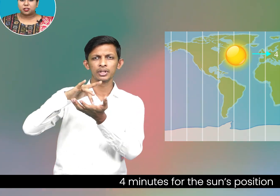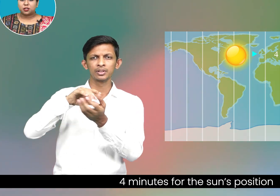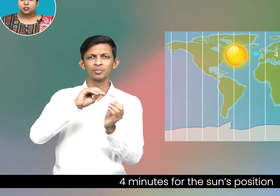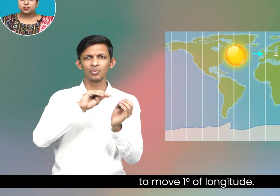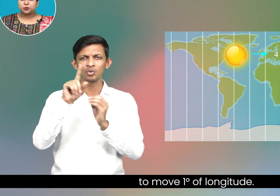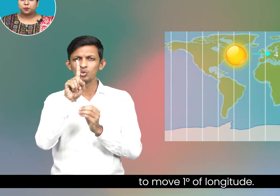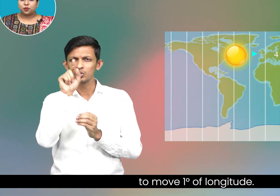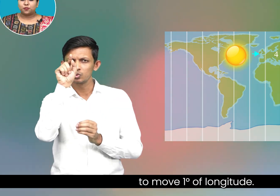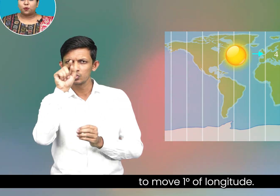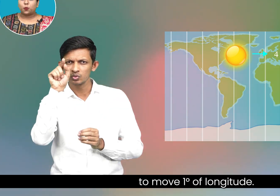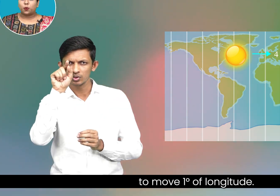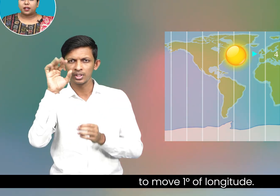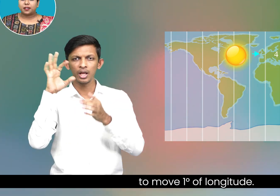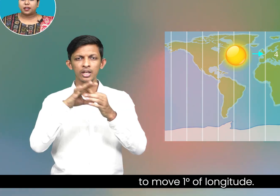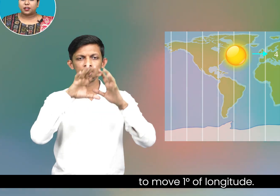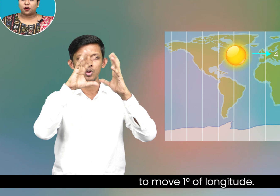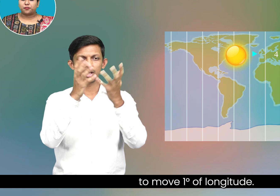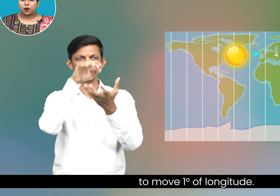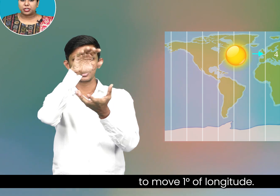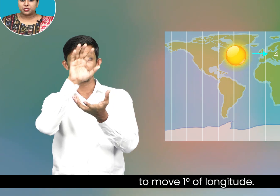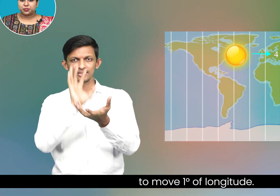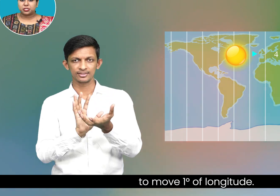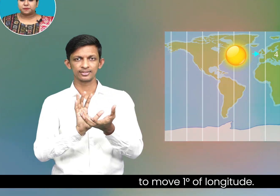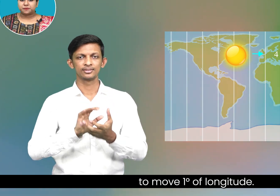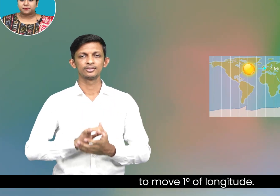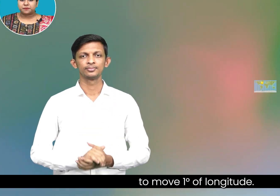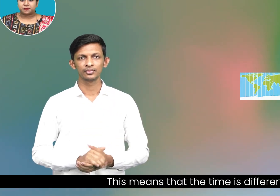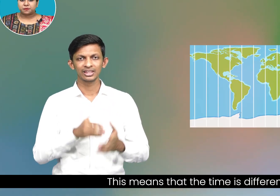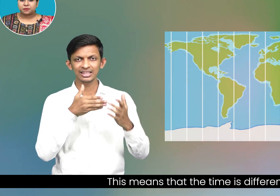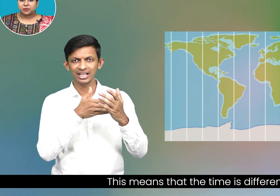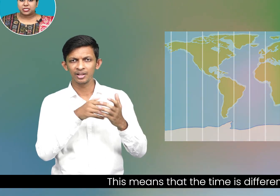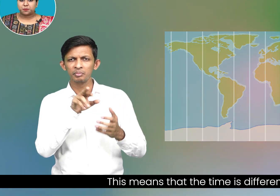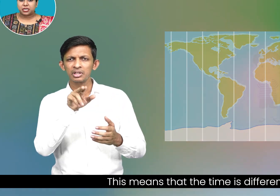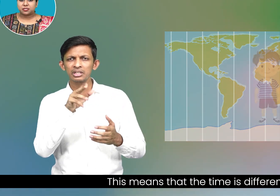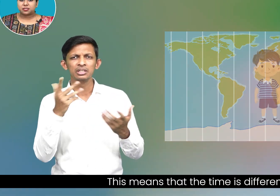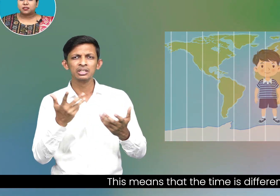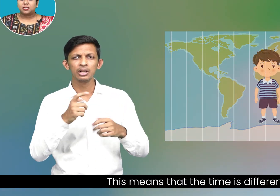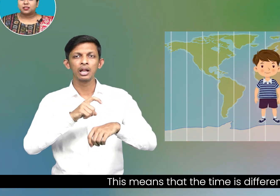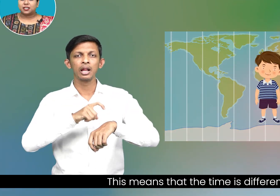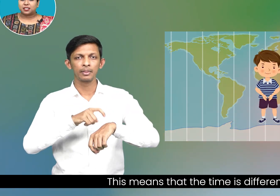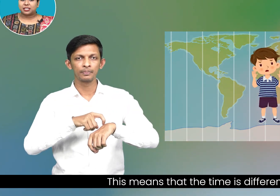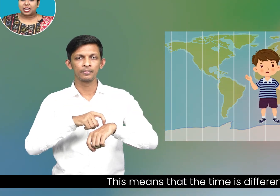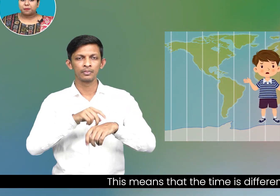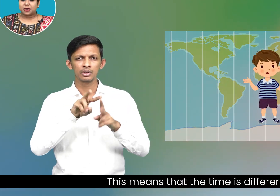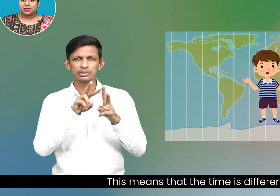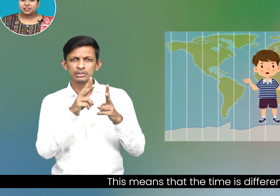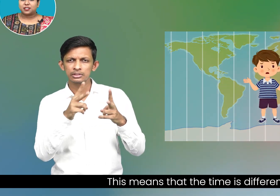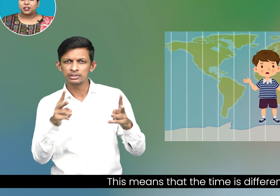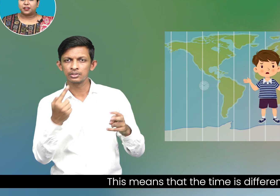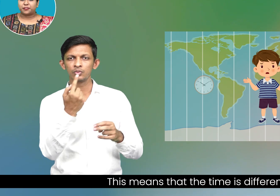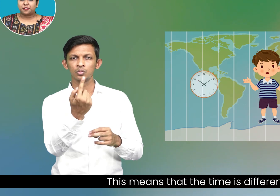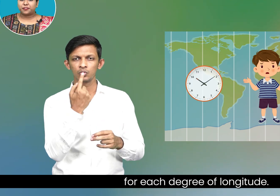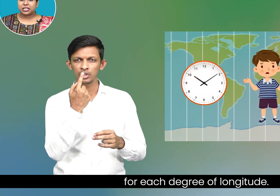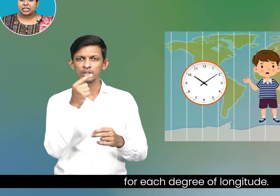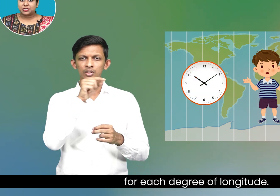position to move one degree of longitude. This means that the time is